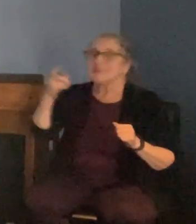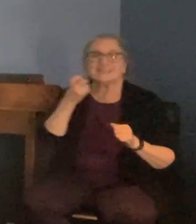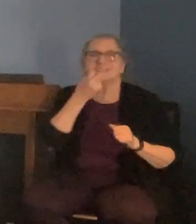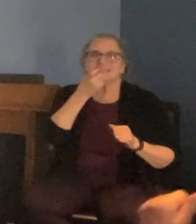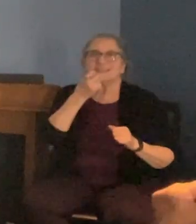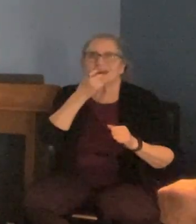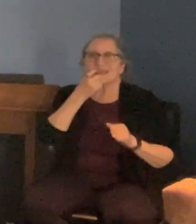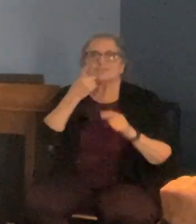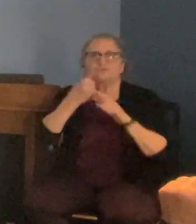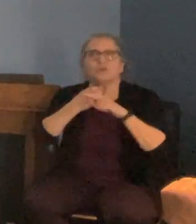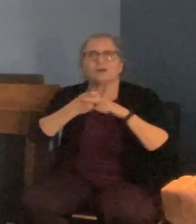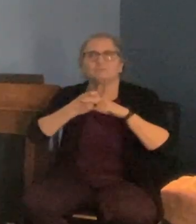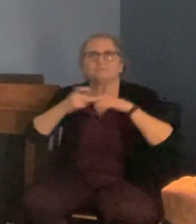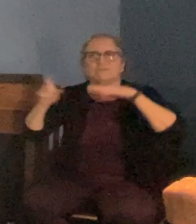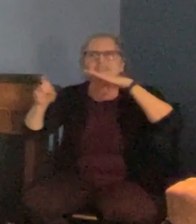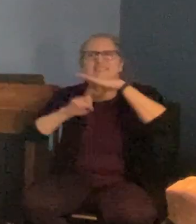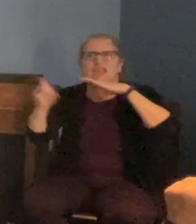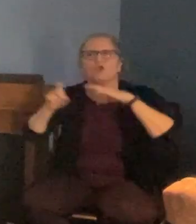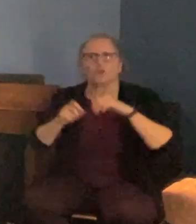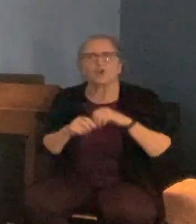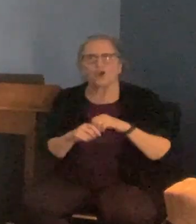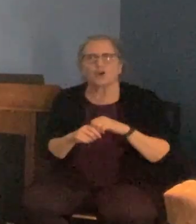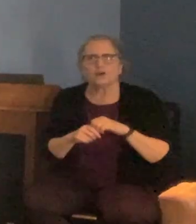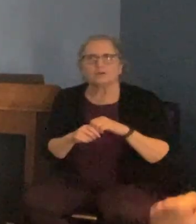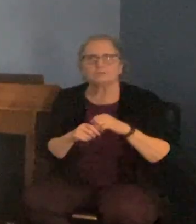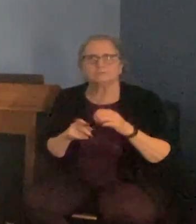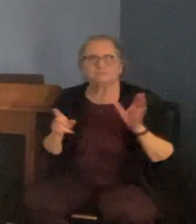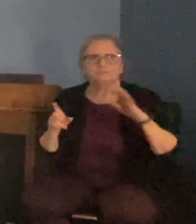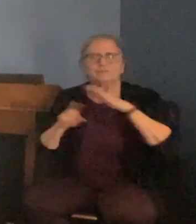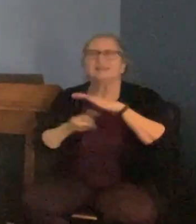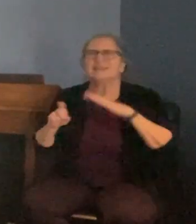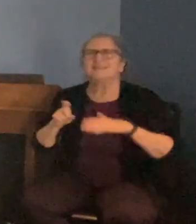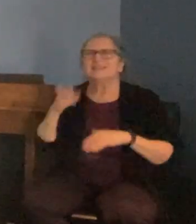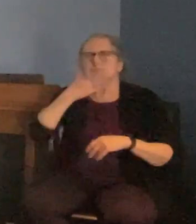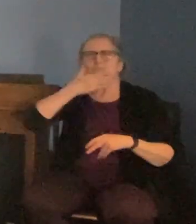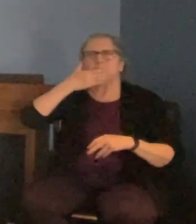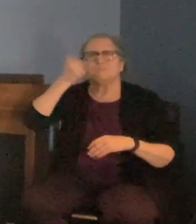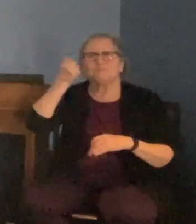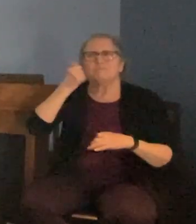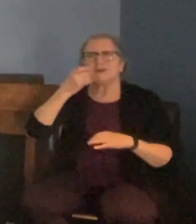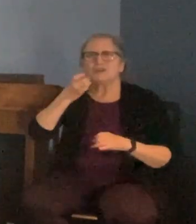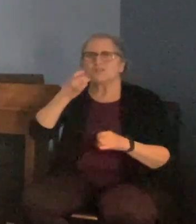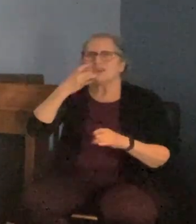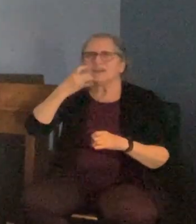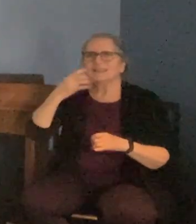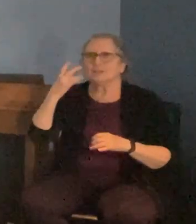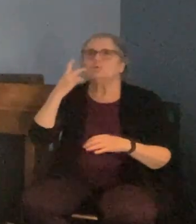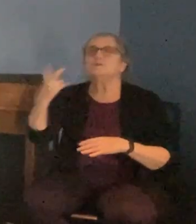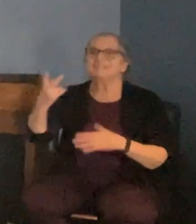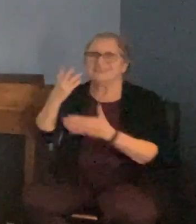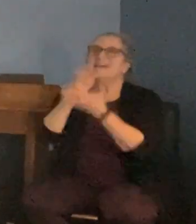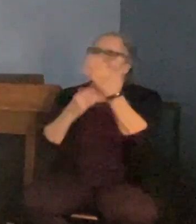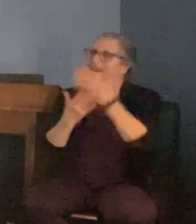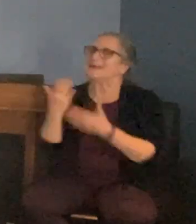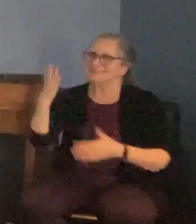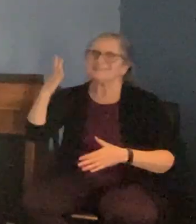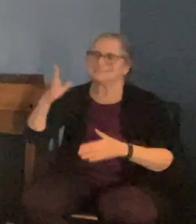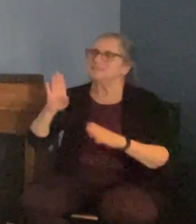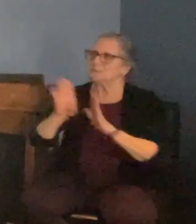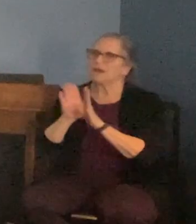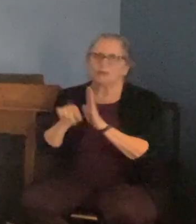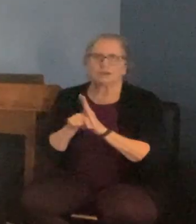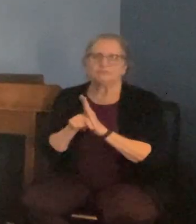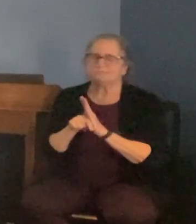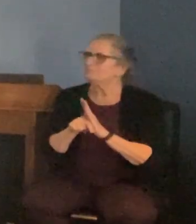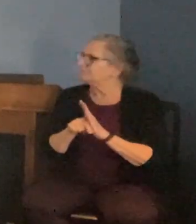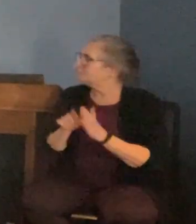of the scanner. In a better lighting, we will see a blurry hand in the background. So